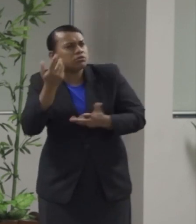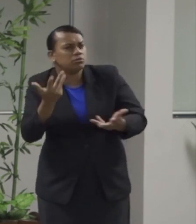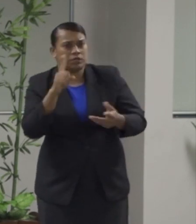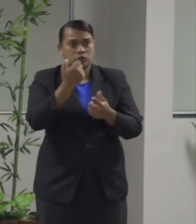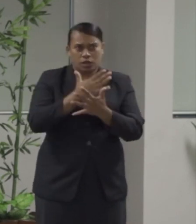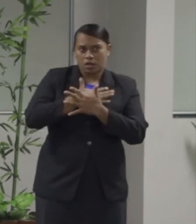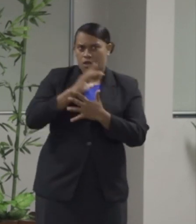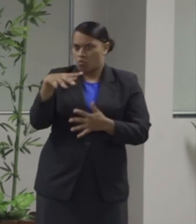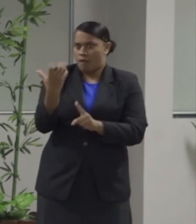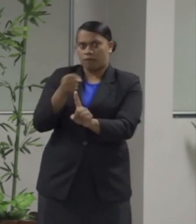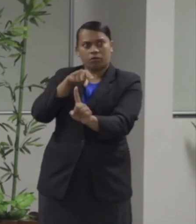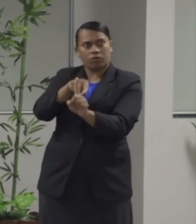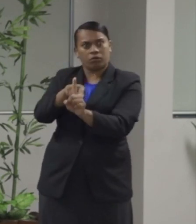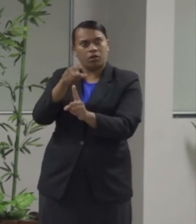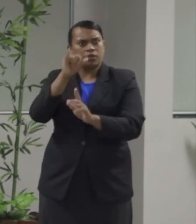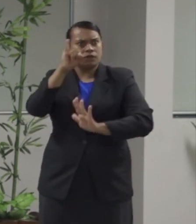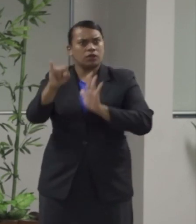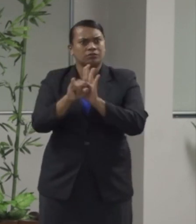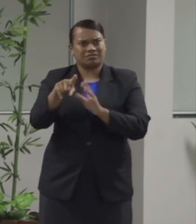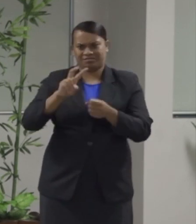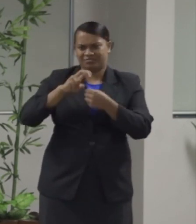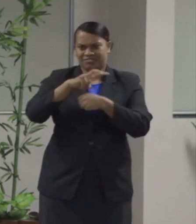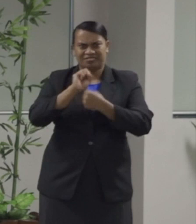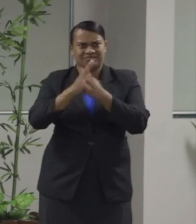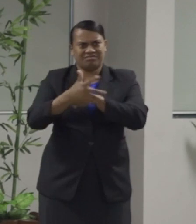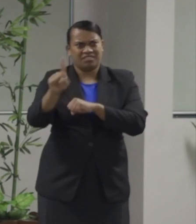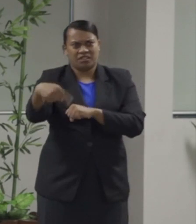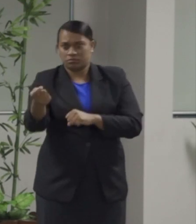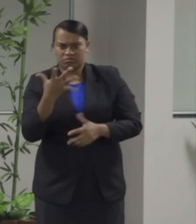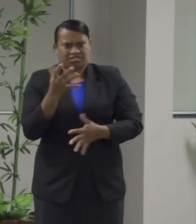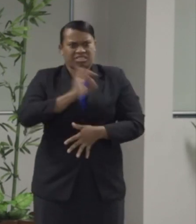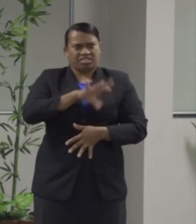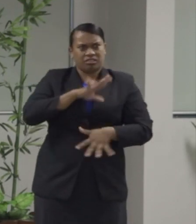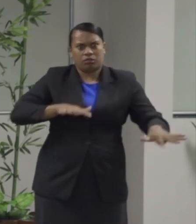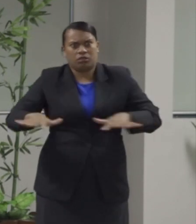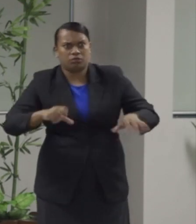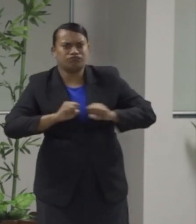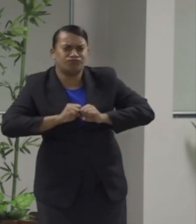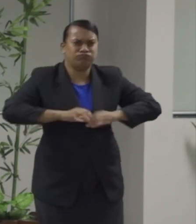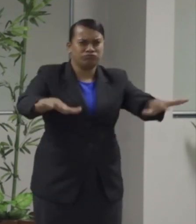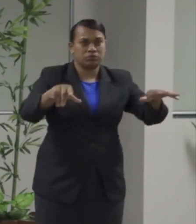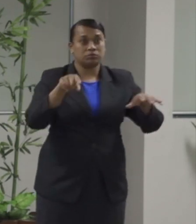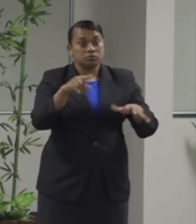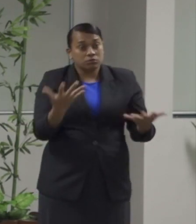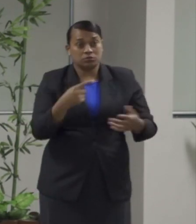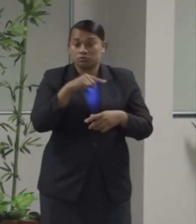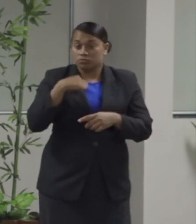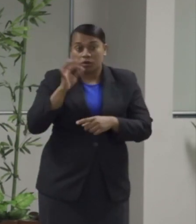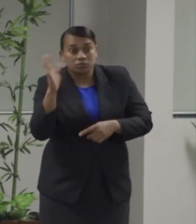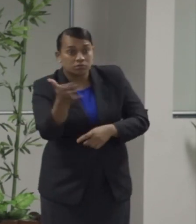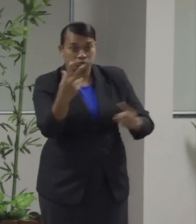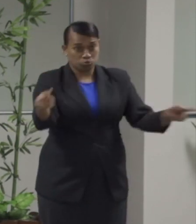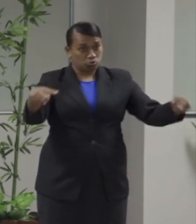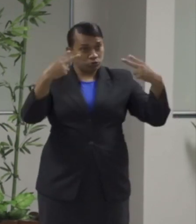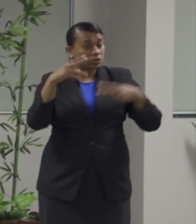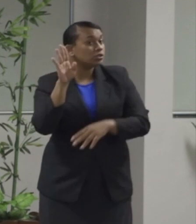COVID-19. I'm not trying to scare anyone, but I do want every person watching or listening